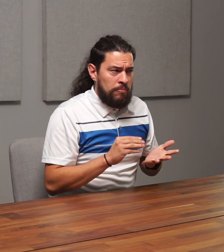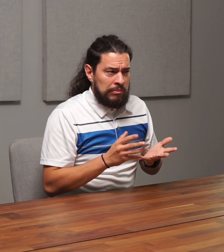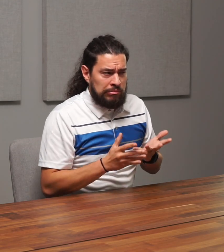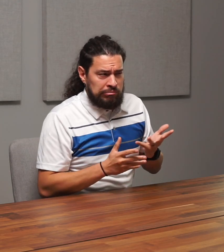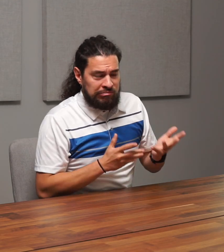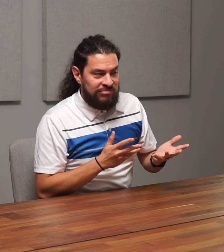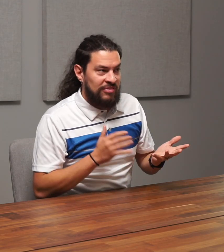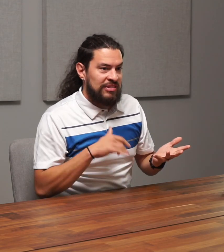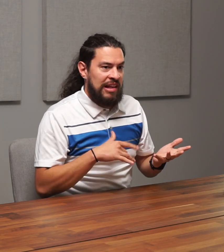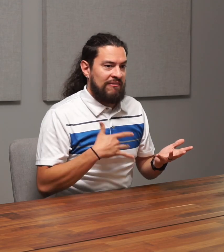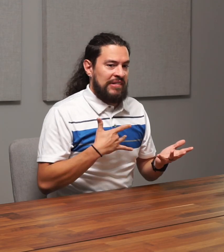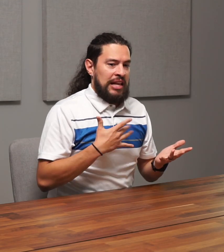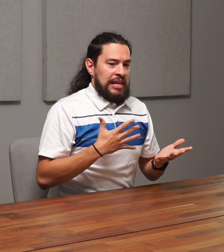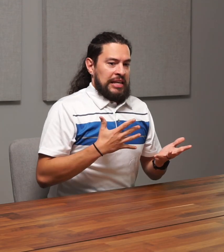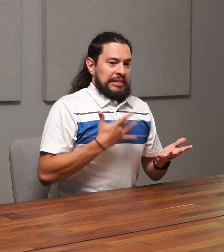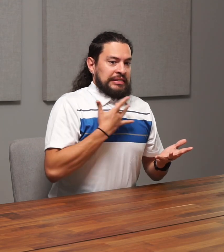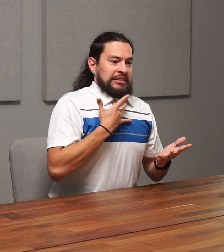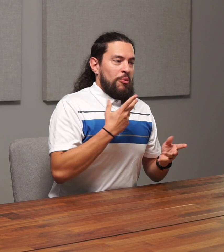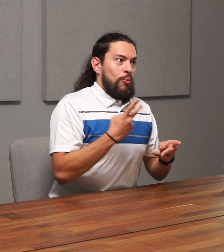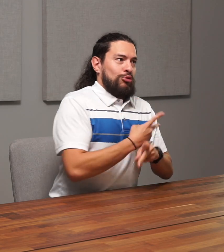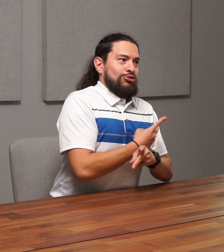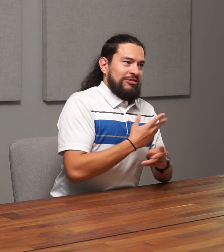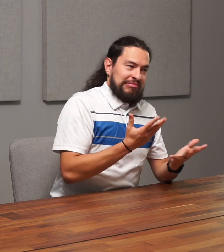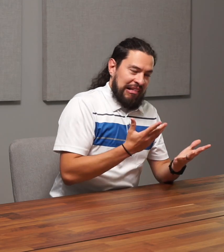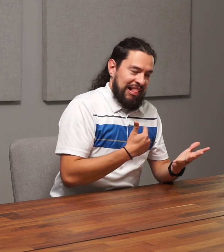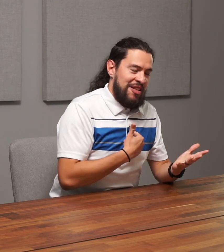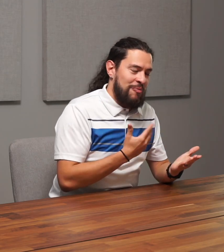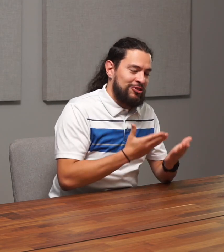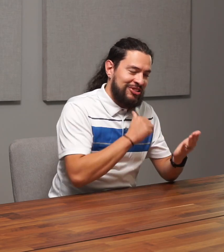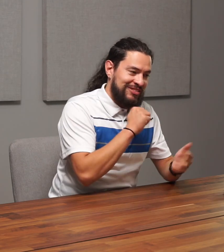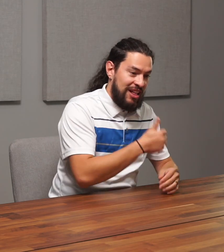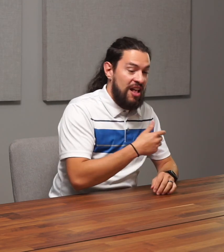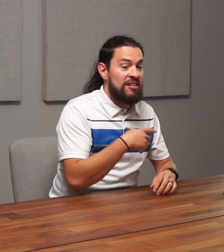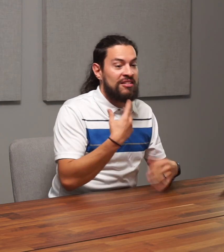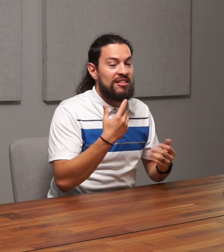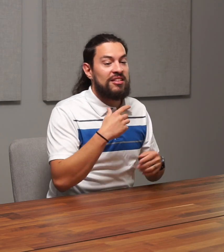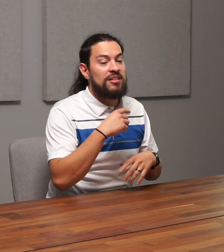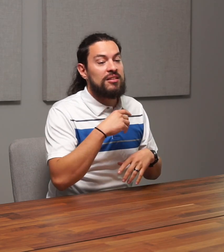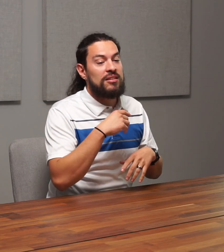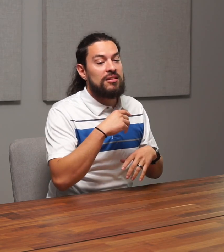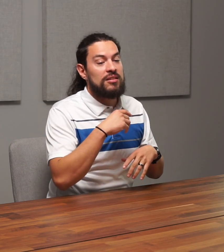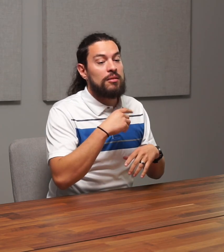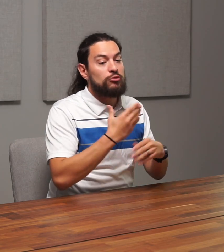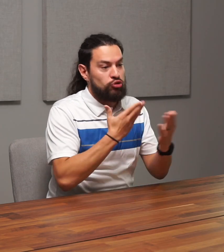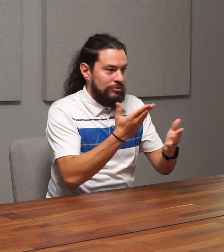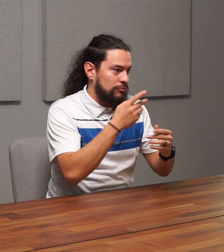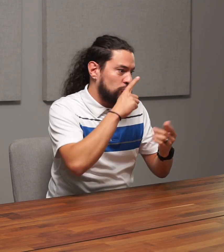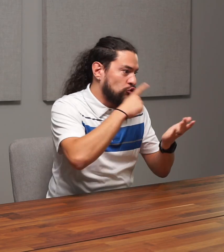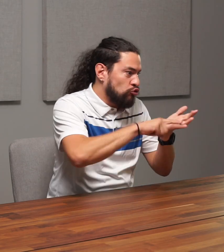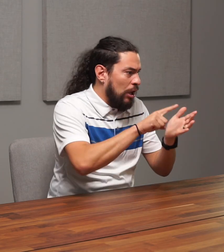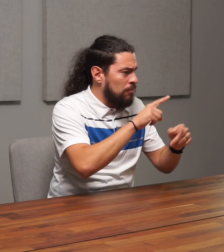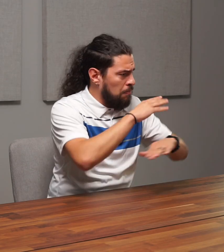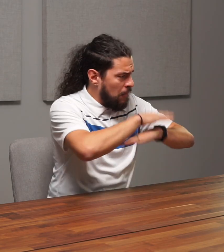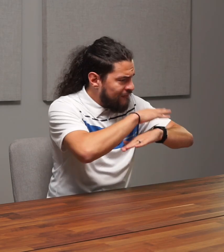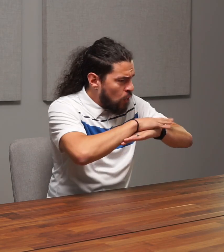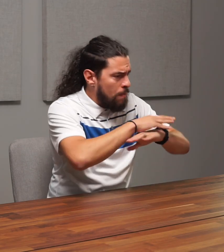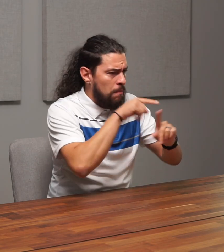learns those signs and then interacts with the deaf community they're like where did you learn that you know so I wouldn't necessarily suggest you to verify that you know YouTube